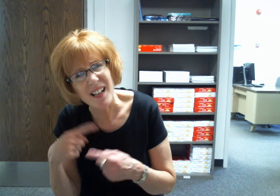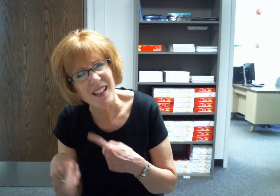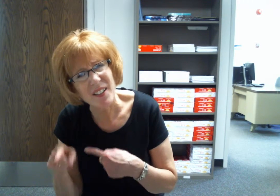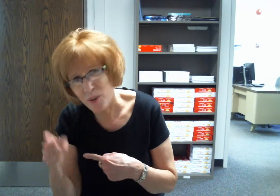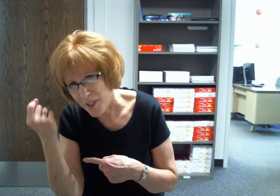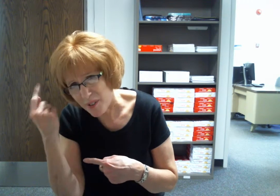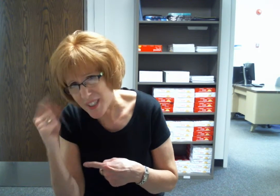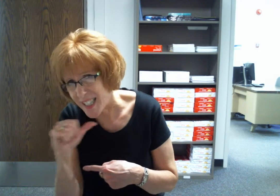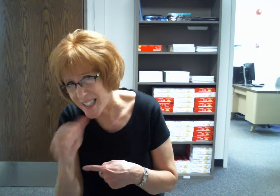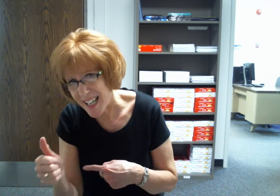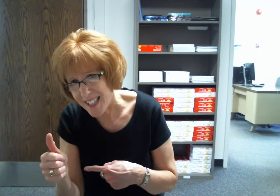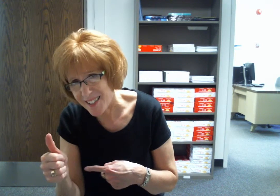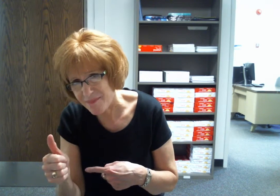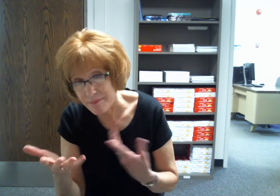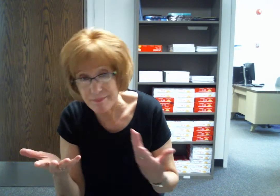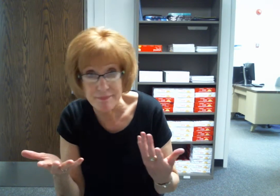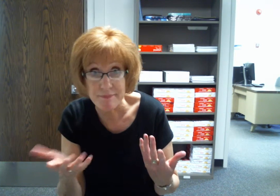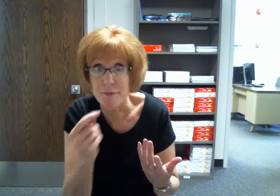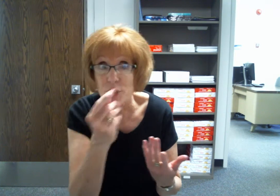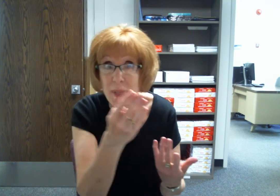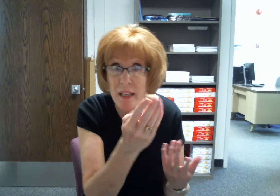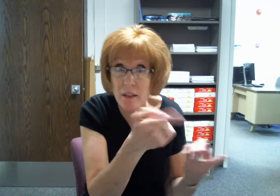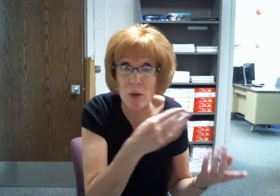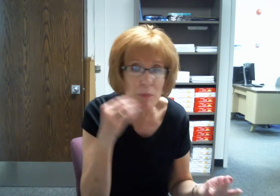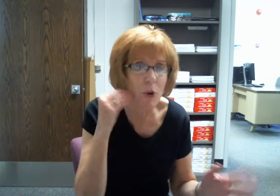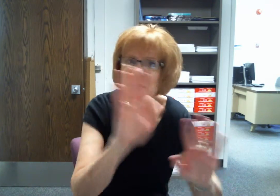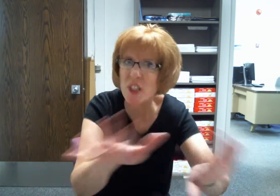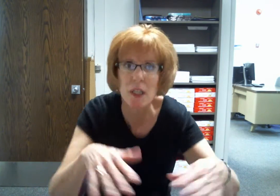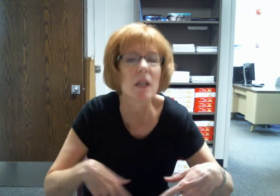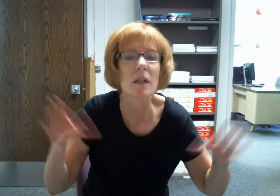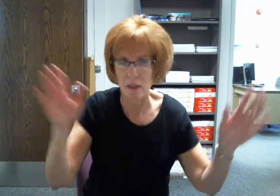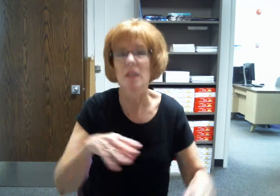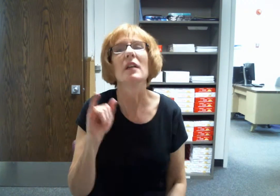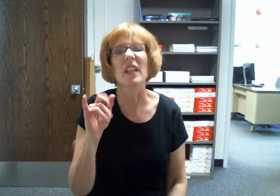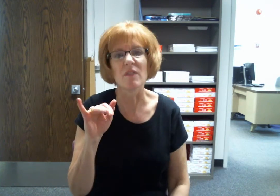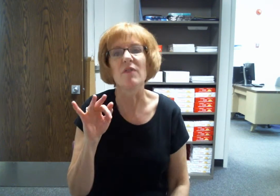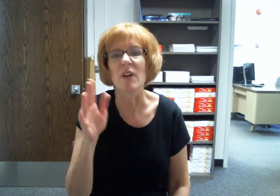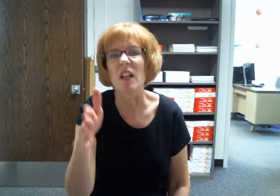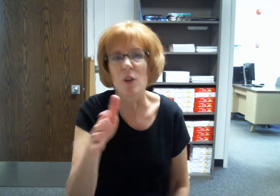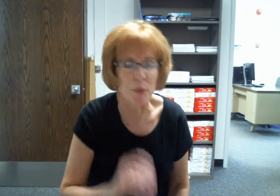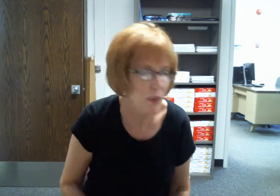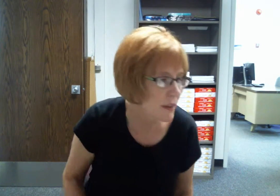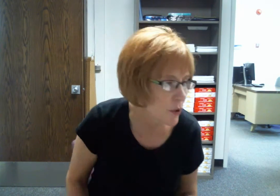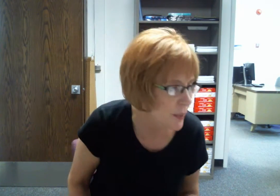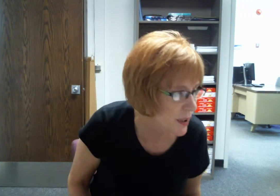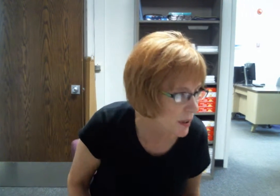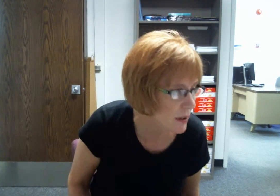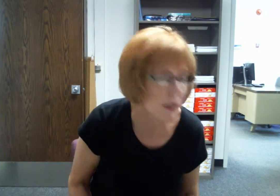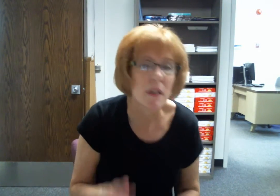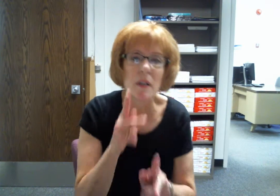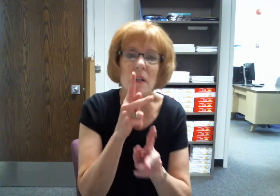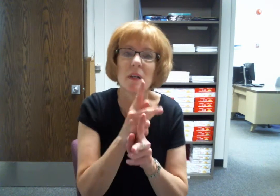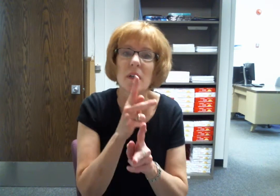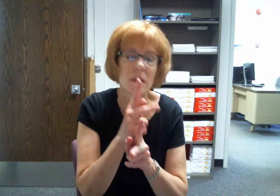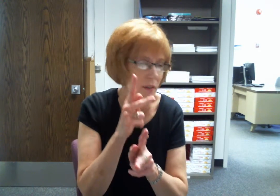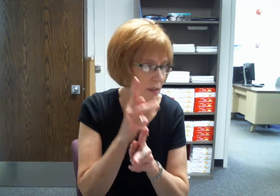sign you understand not, too bad, go home. No, I'm just kidding. If, I'll help you with that. Don't panic.